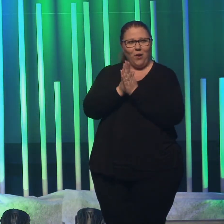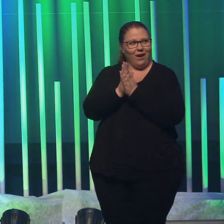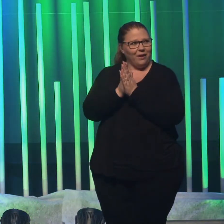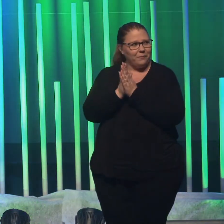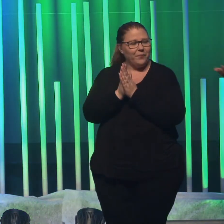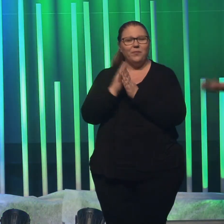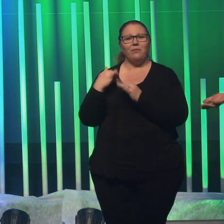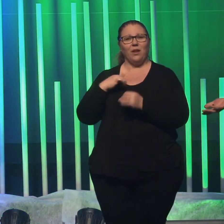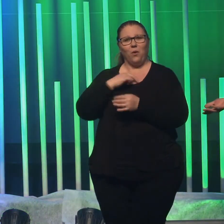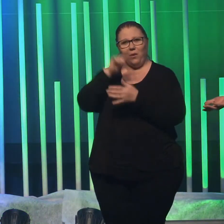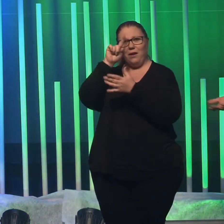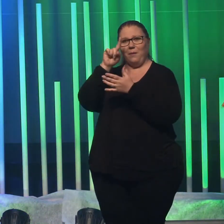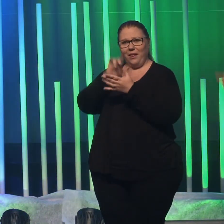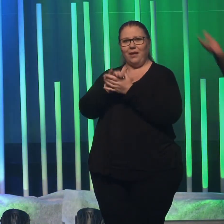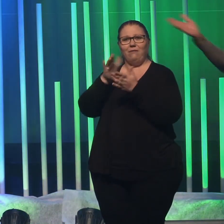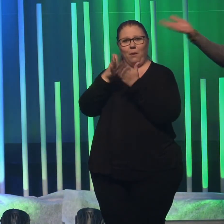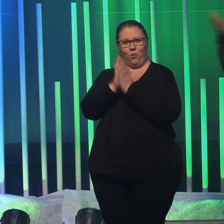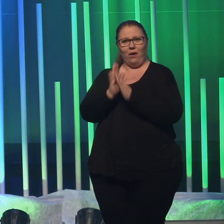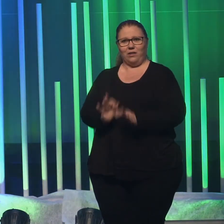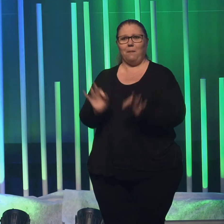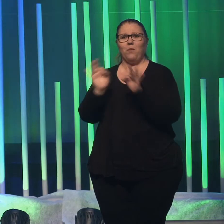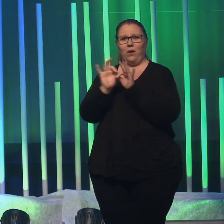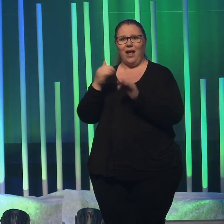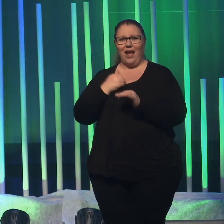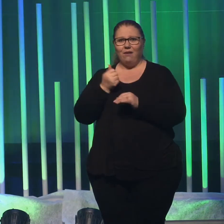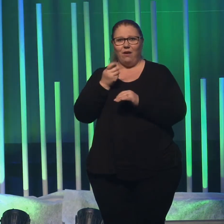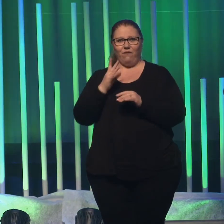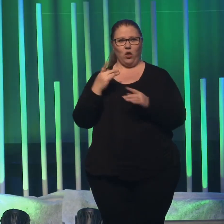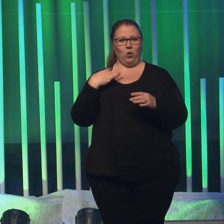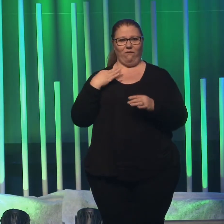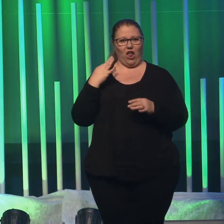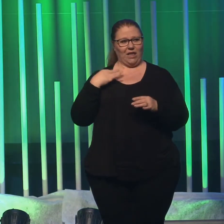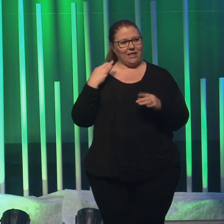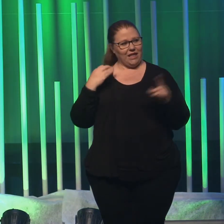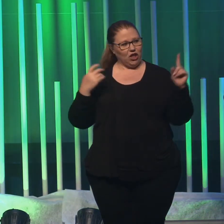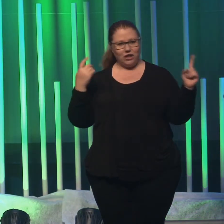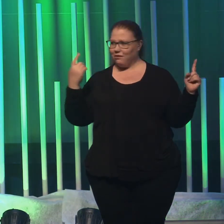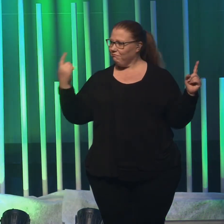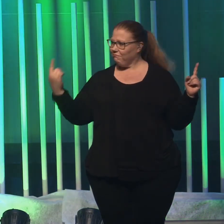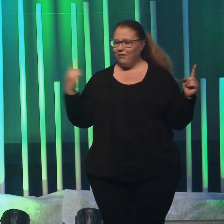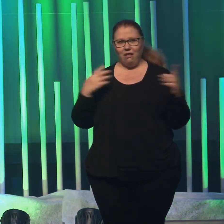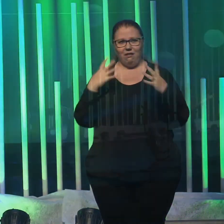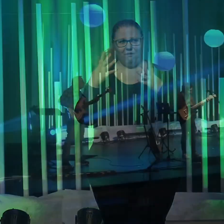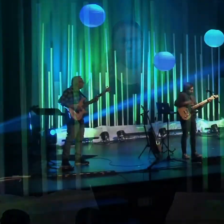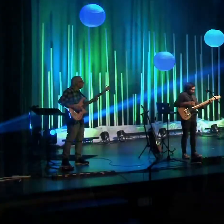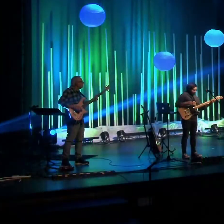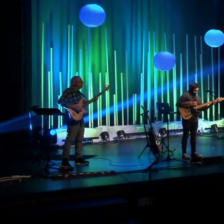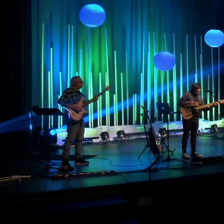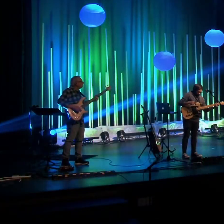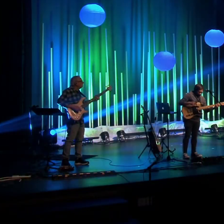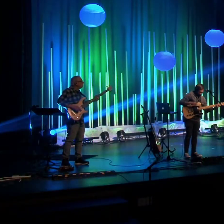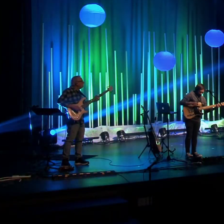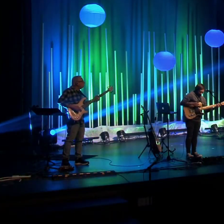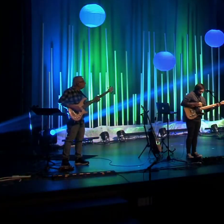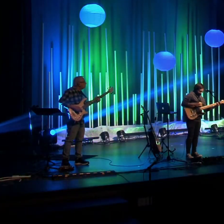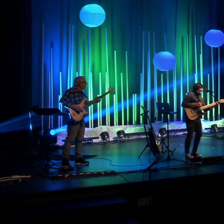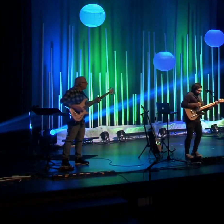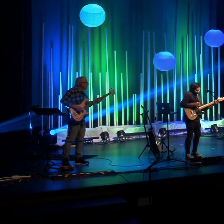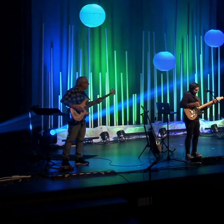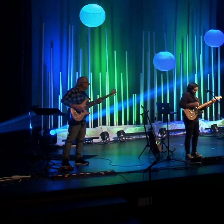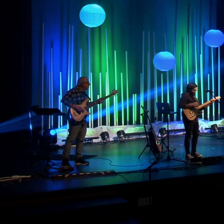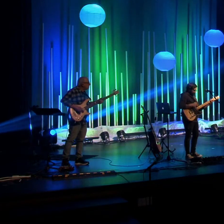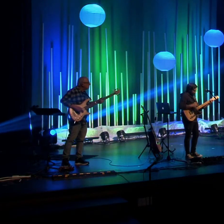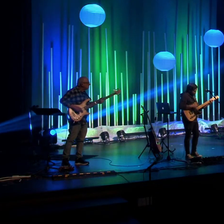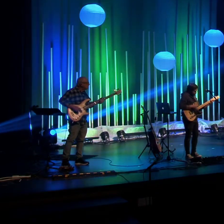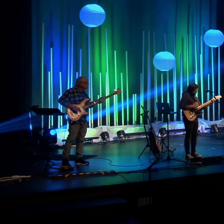about, we believe prayer matters. And so we'll have a couple of volunteers that'll be here that would love to pray with you. You can take advantage of that if you like. We're launching